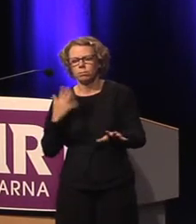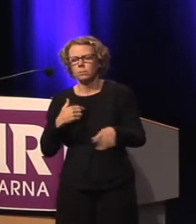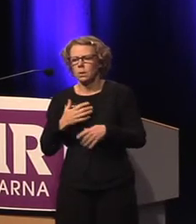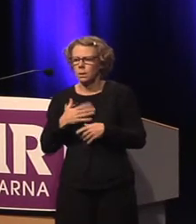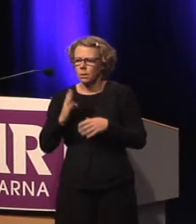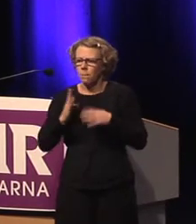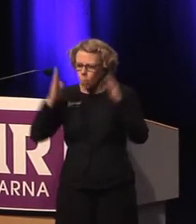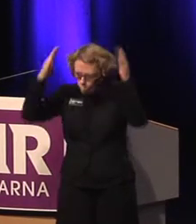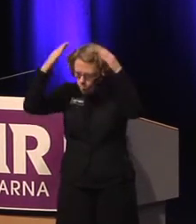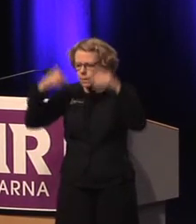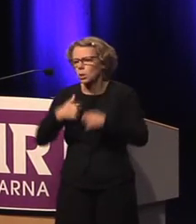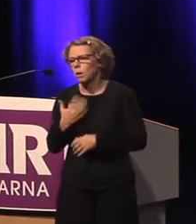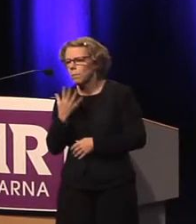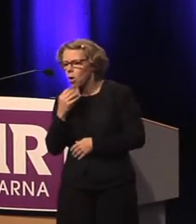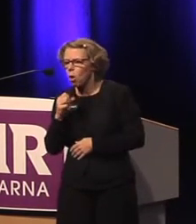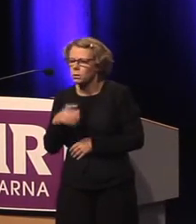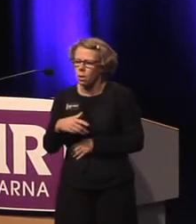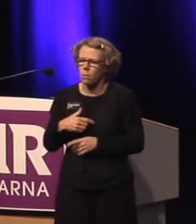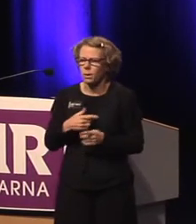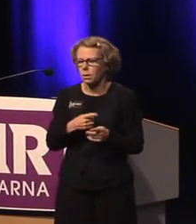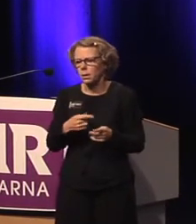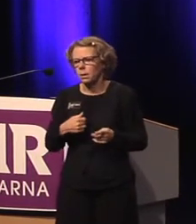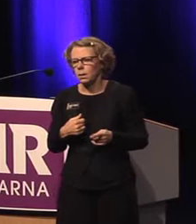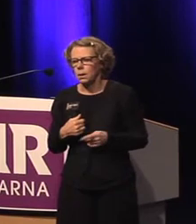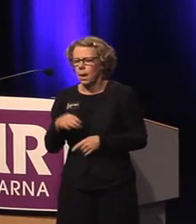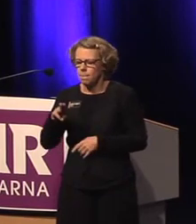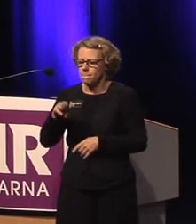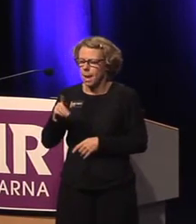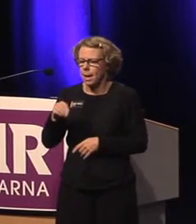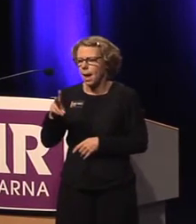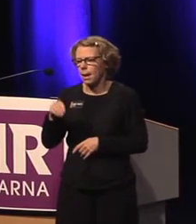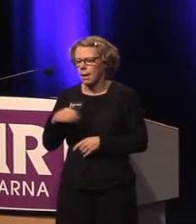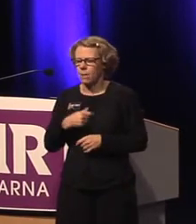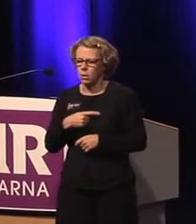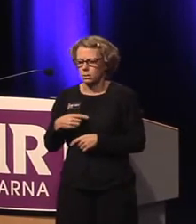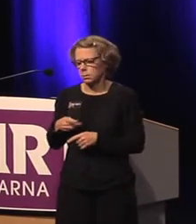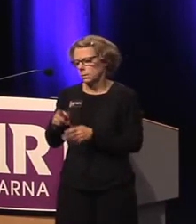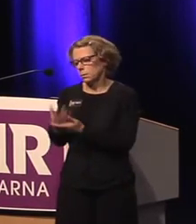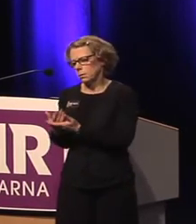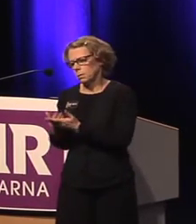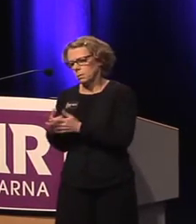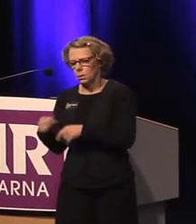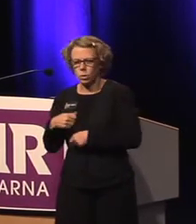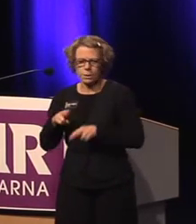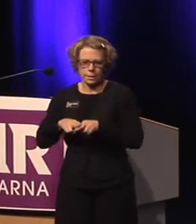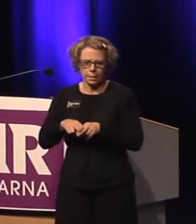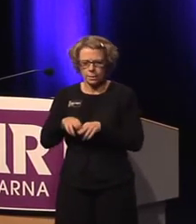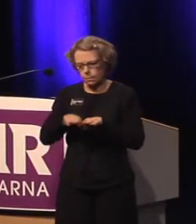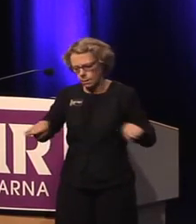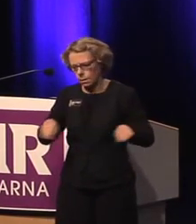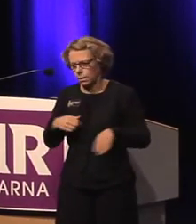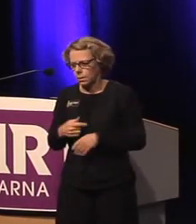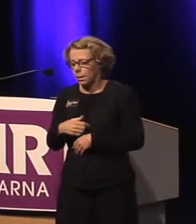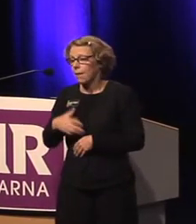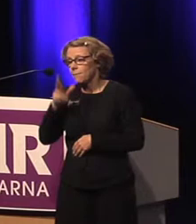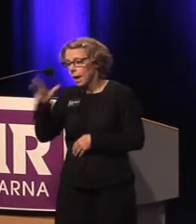about to talk from the General Assembly. Malala was talking from the side. I was sitting at a table close to the French Prime